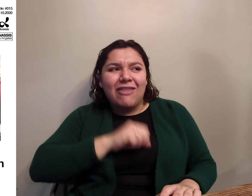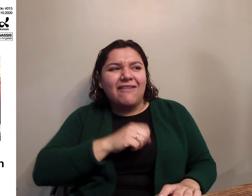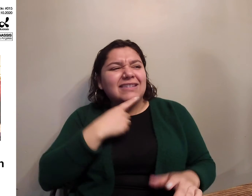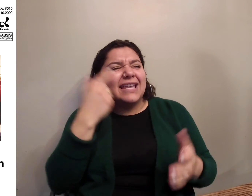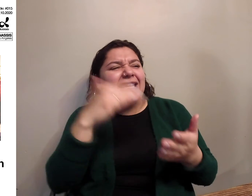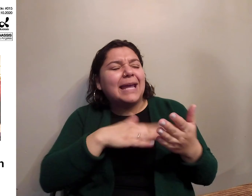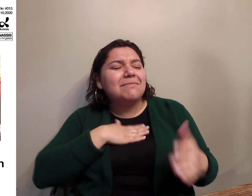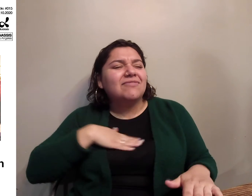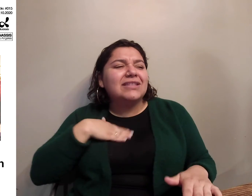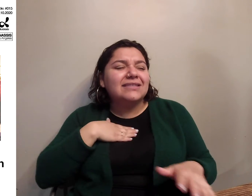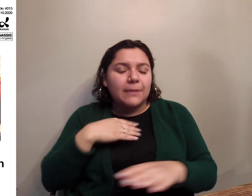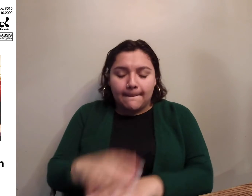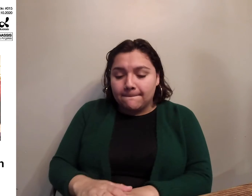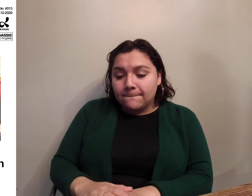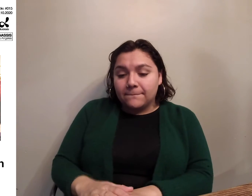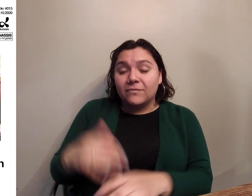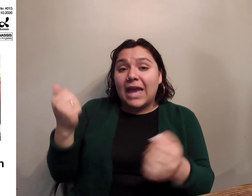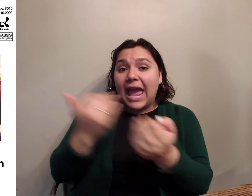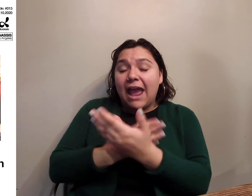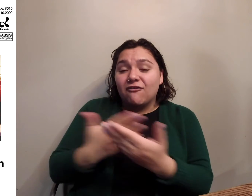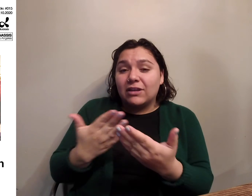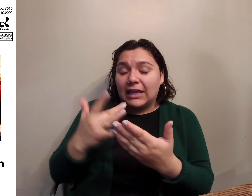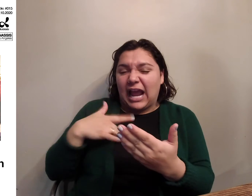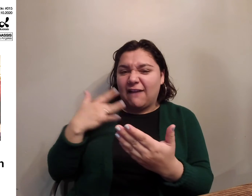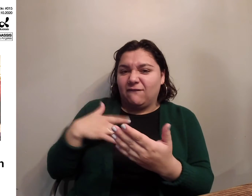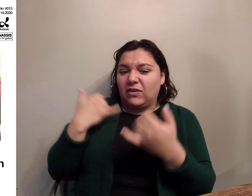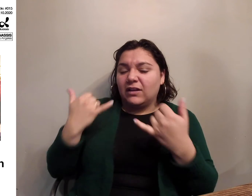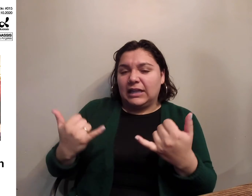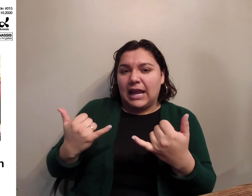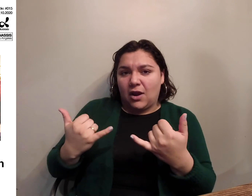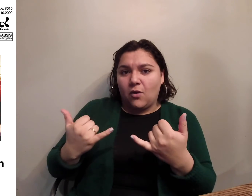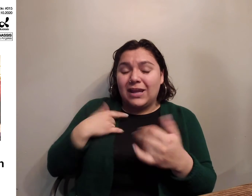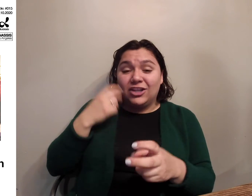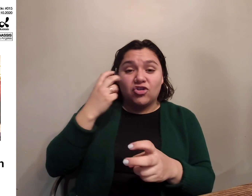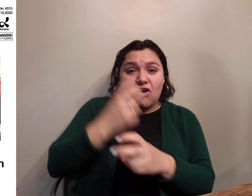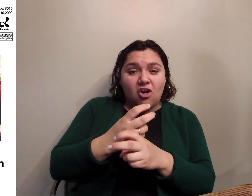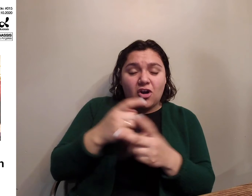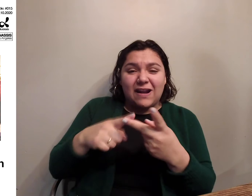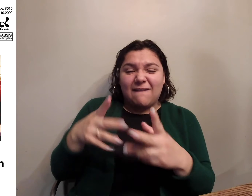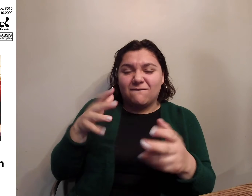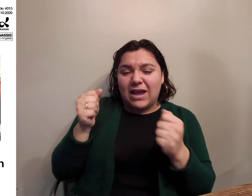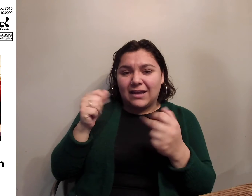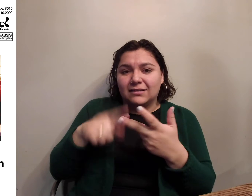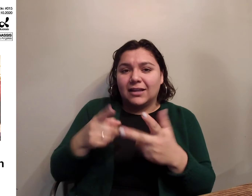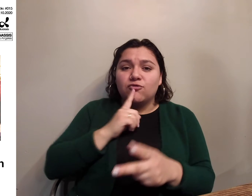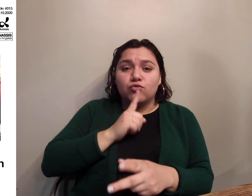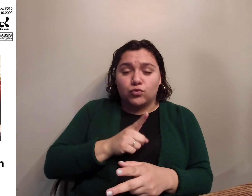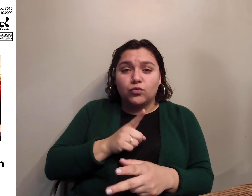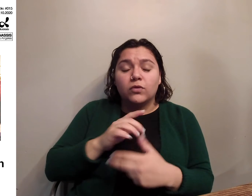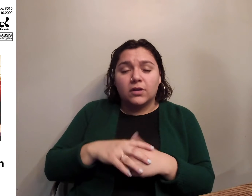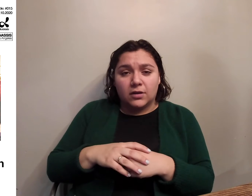it again, please. Everything I feel now is hard and fast and true.